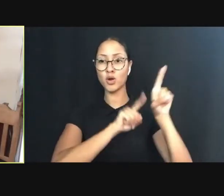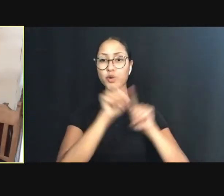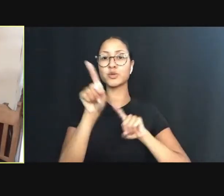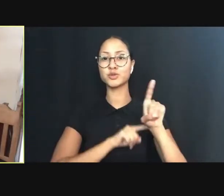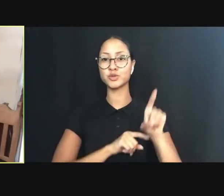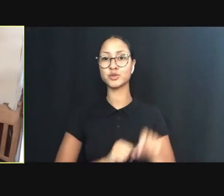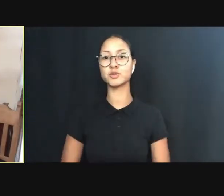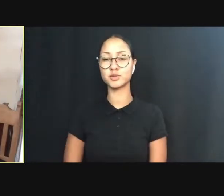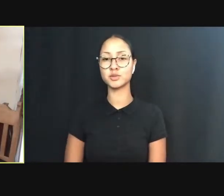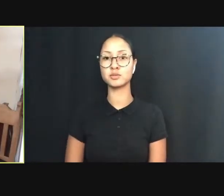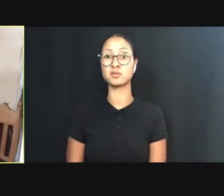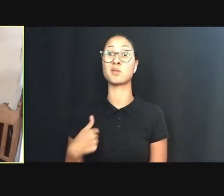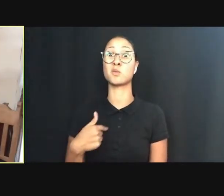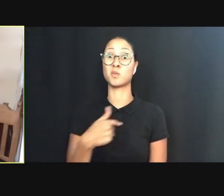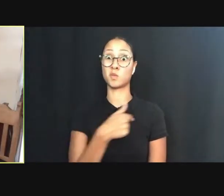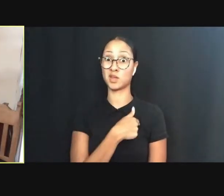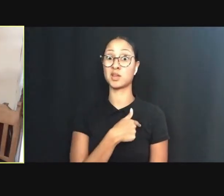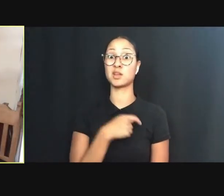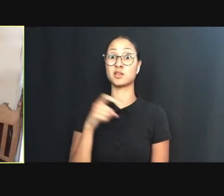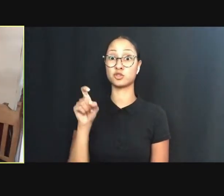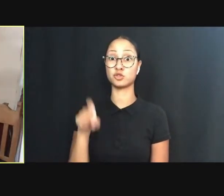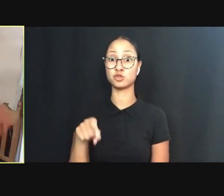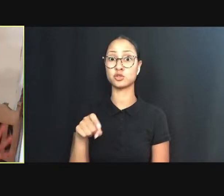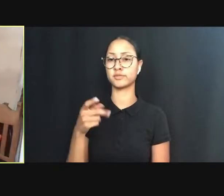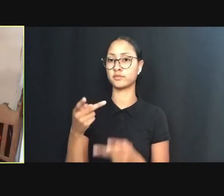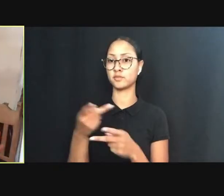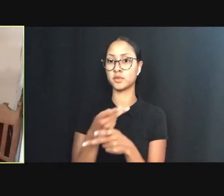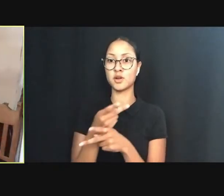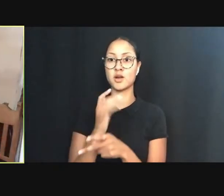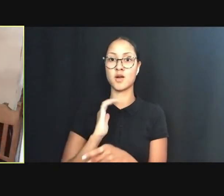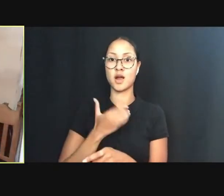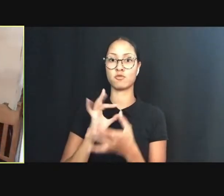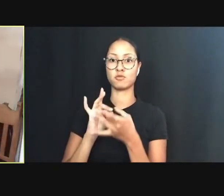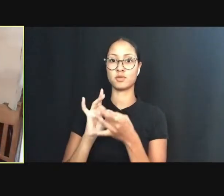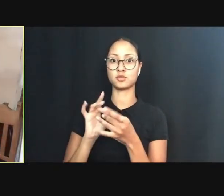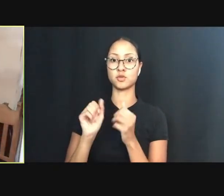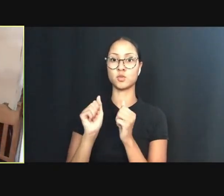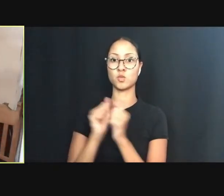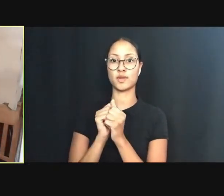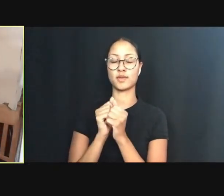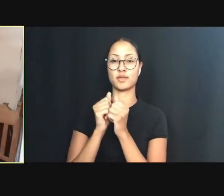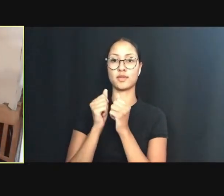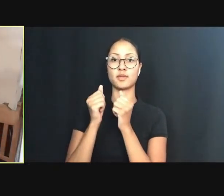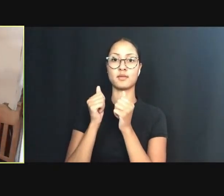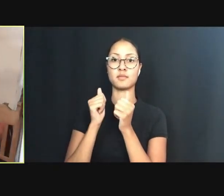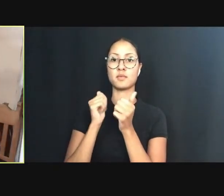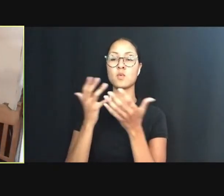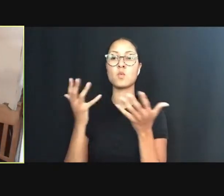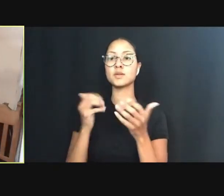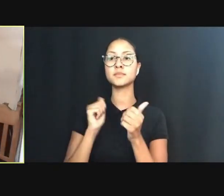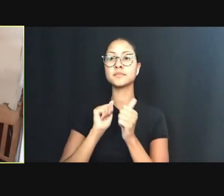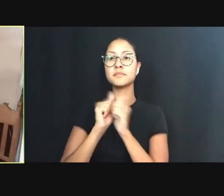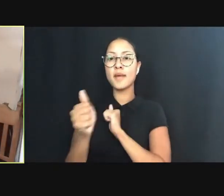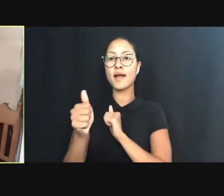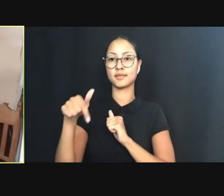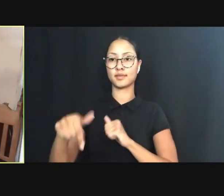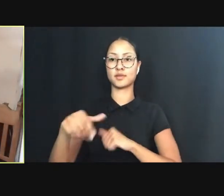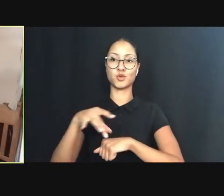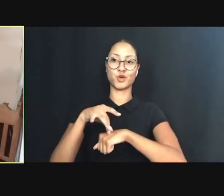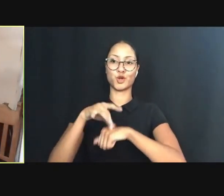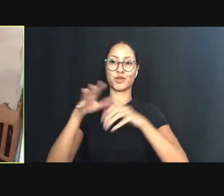right relationship with the universe beyond this planet. So, and you know, I'm not alone in it.